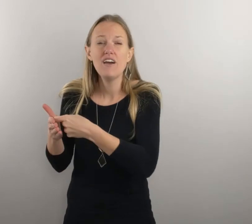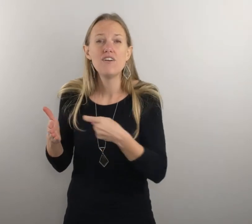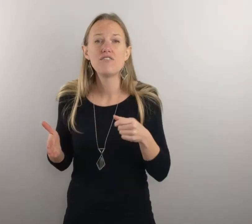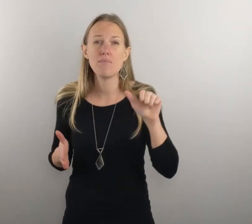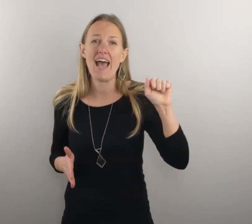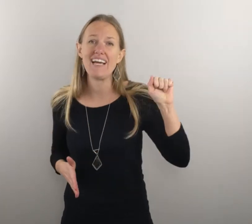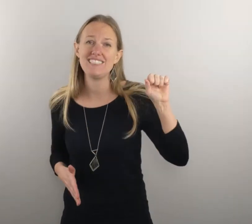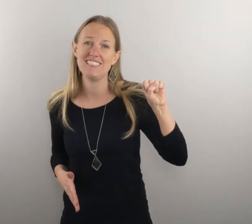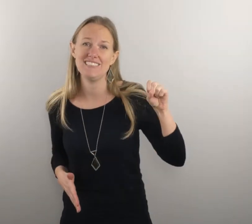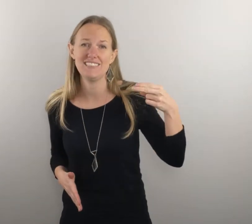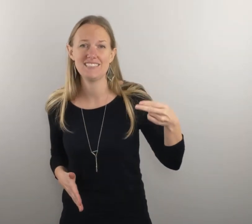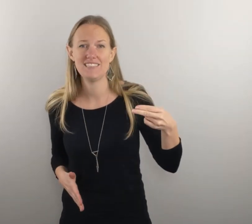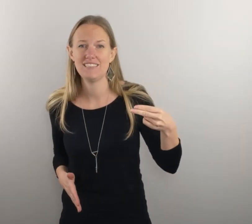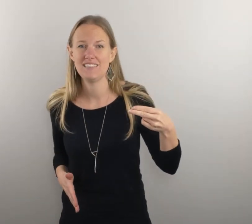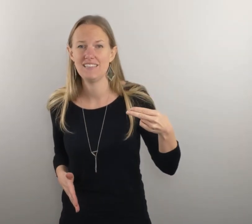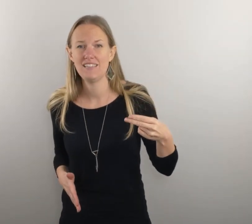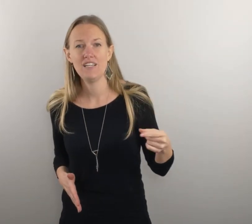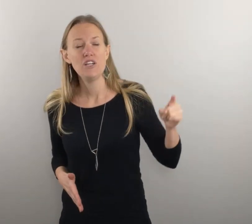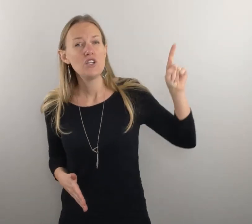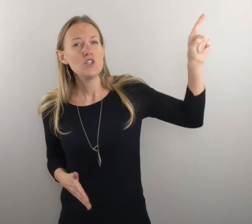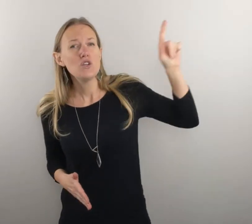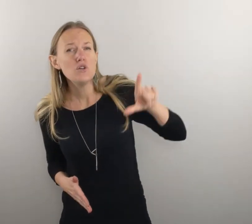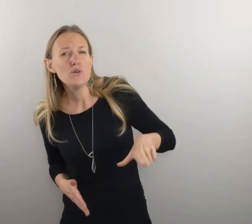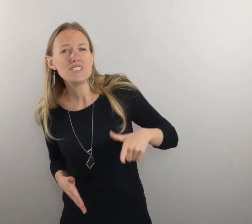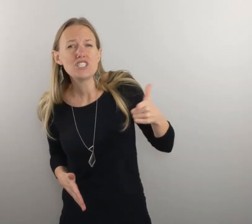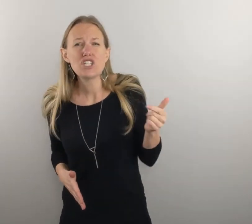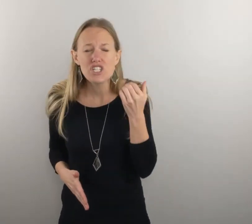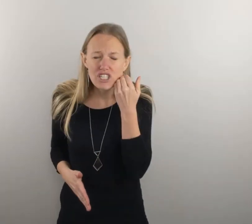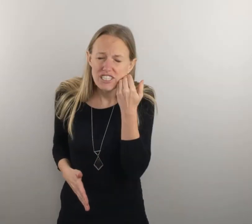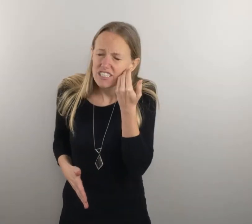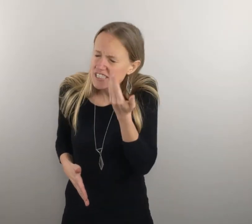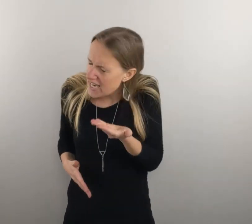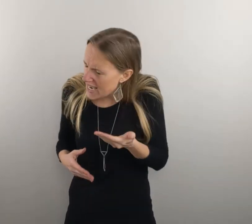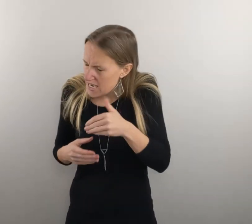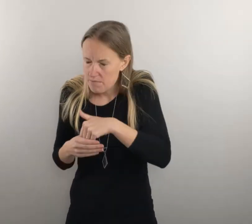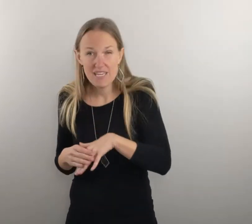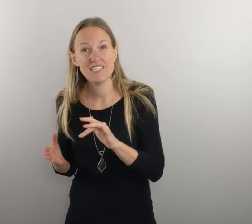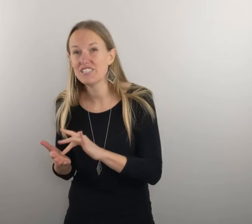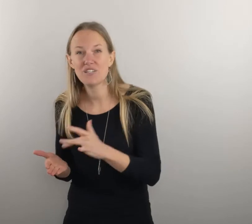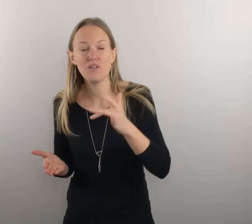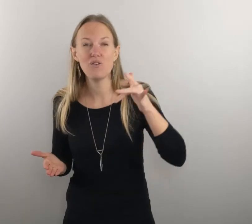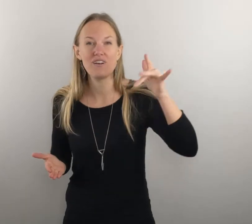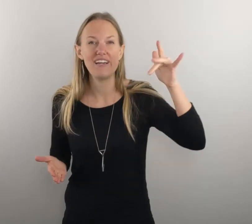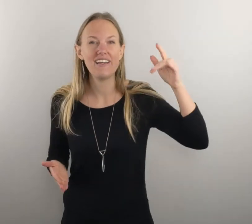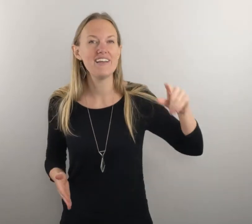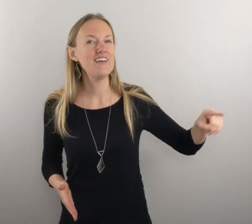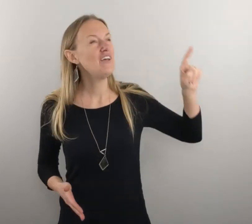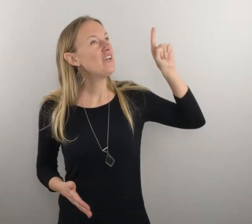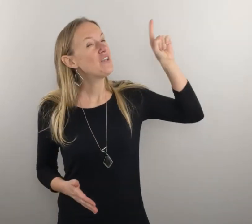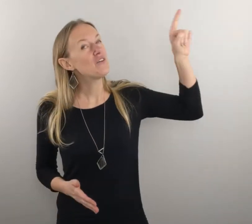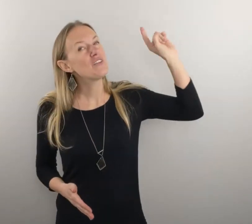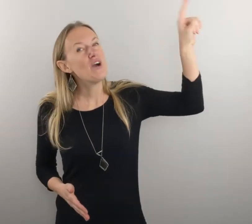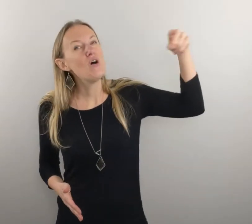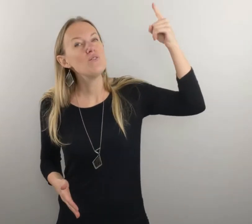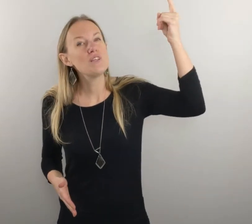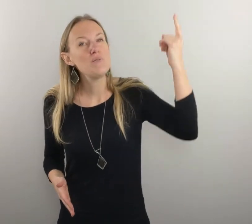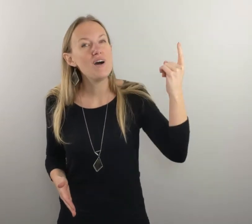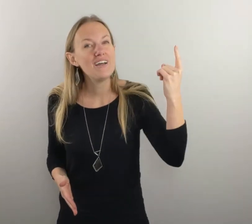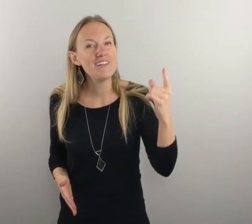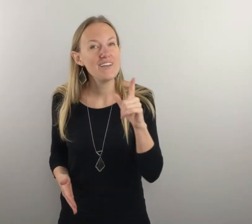from ashes. You turn shame into glory. You're the only one